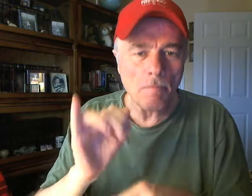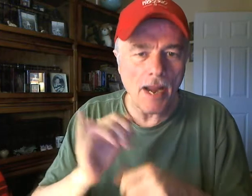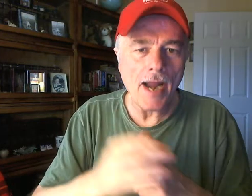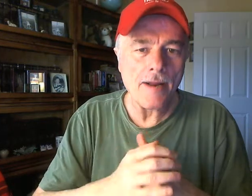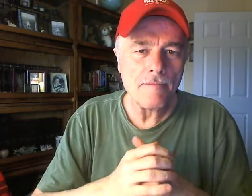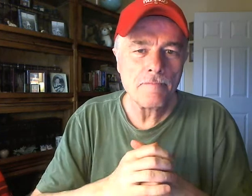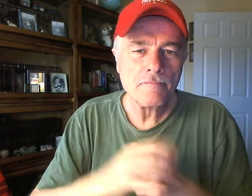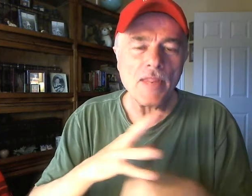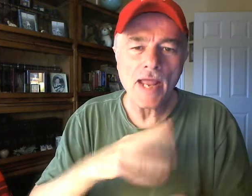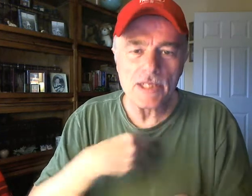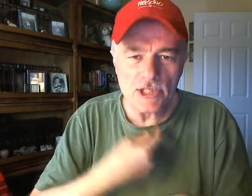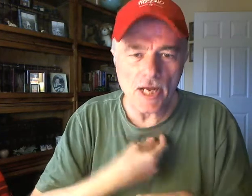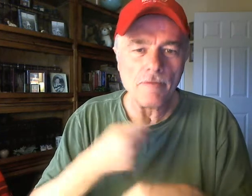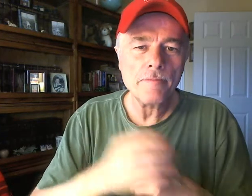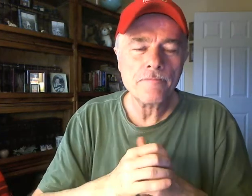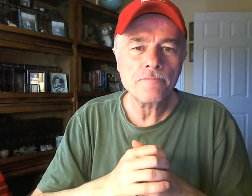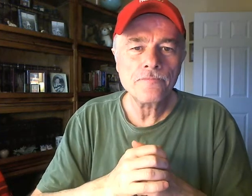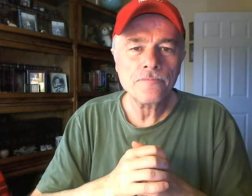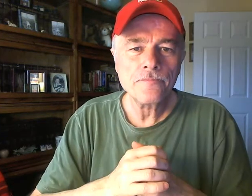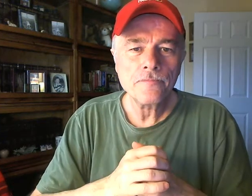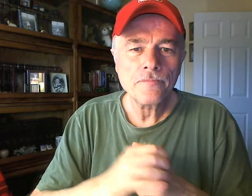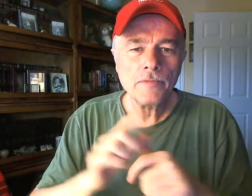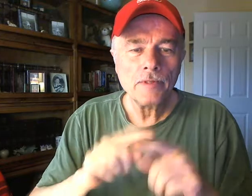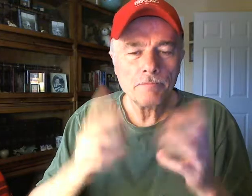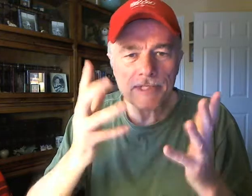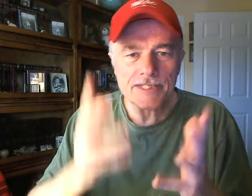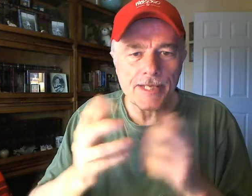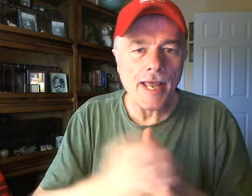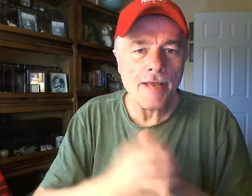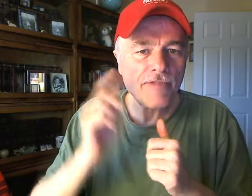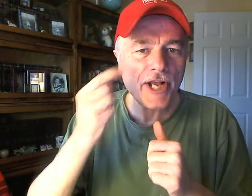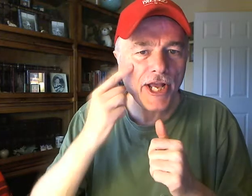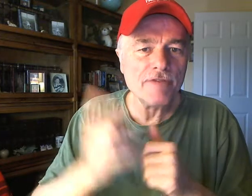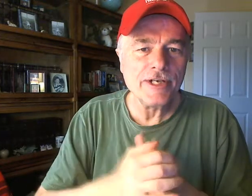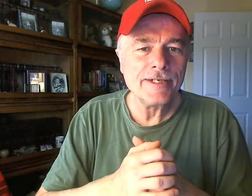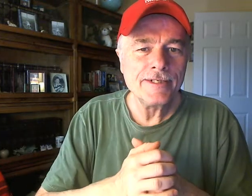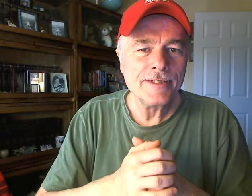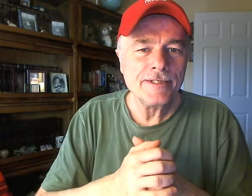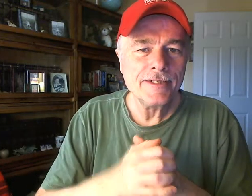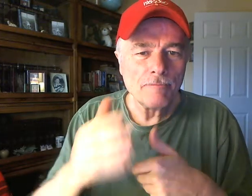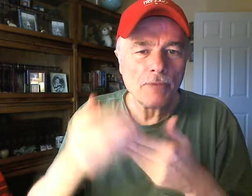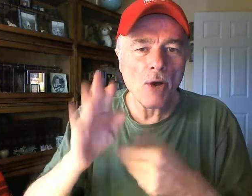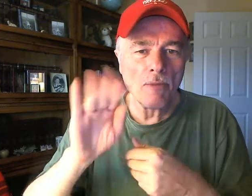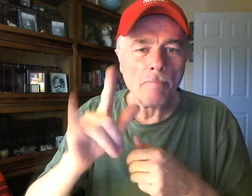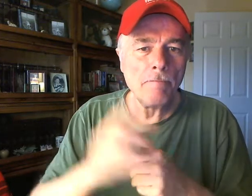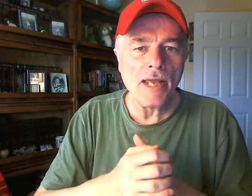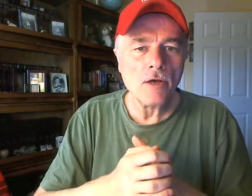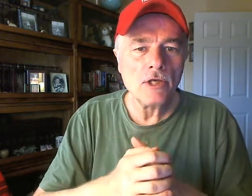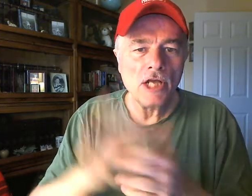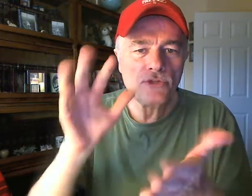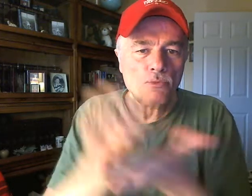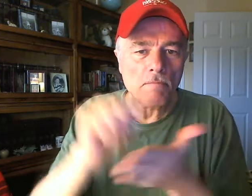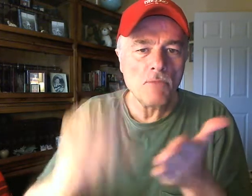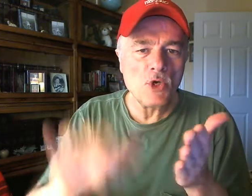by. And yeah, they say the government built a bill to remove